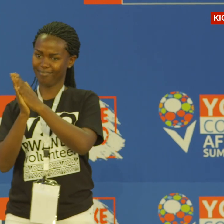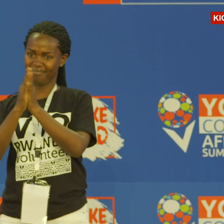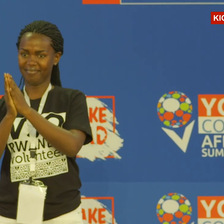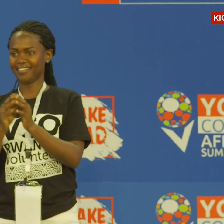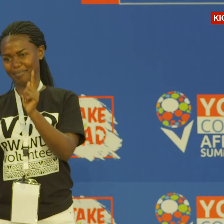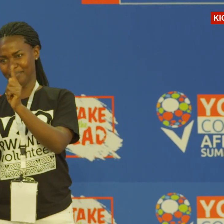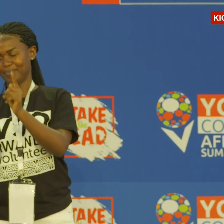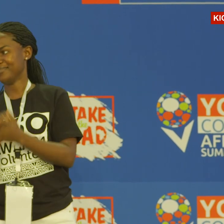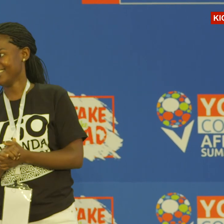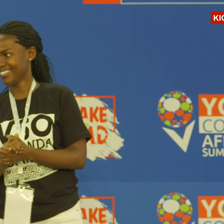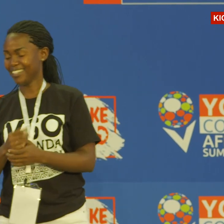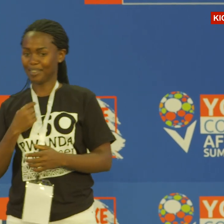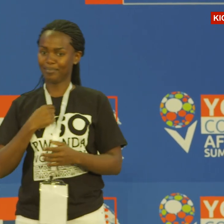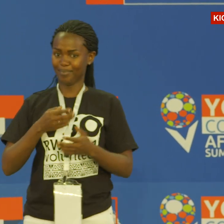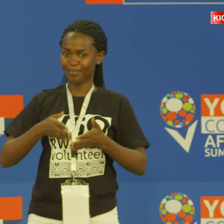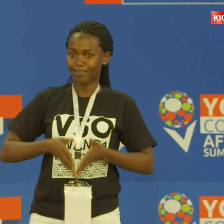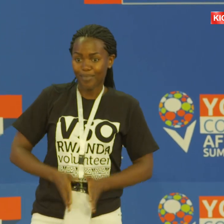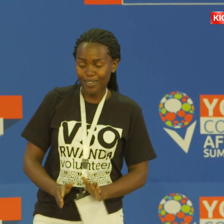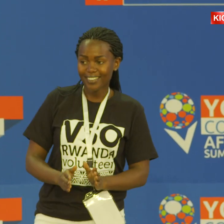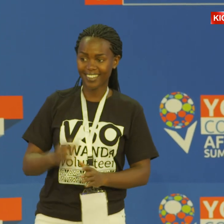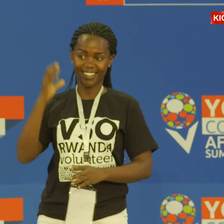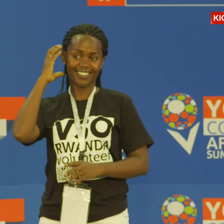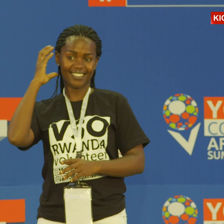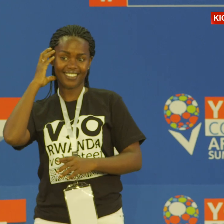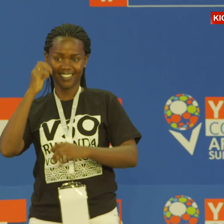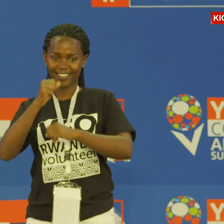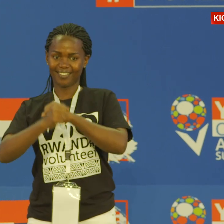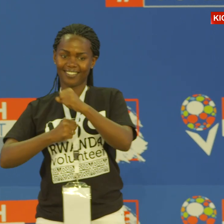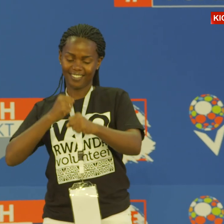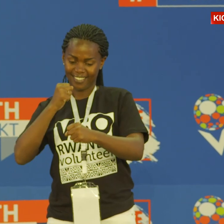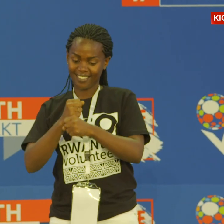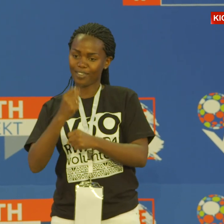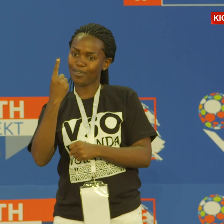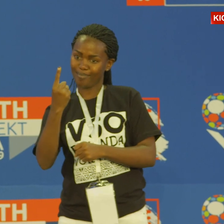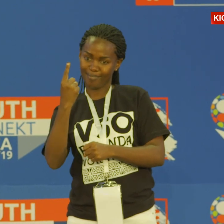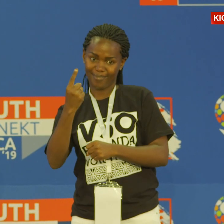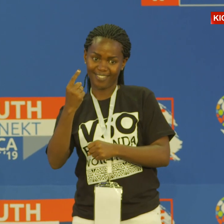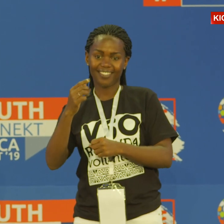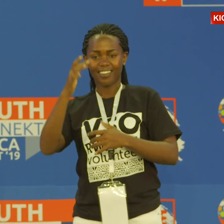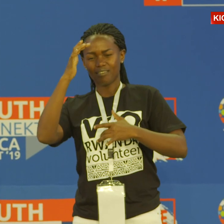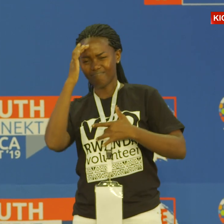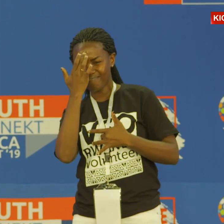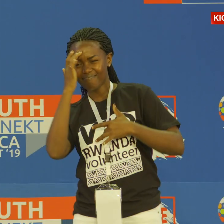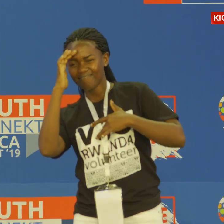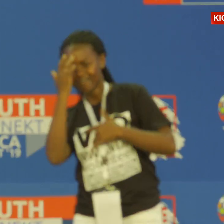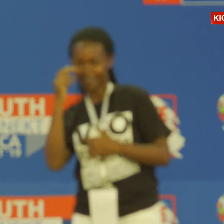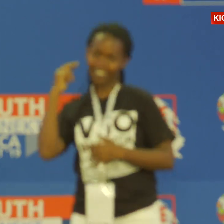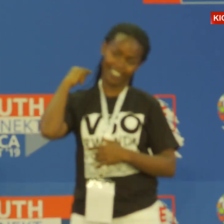I want to talk about my short story. I was born hearing. After 1 year, I